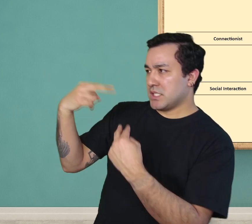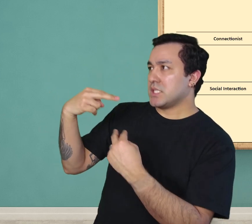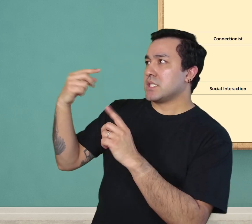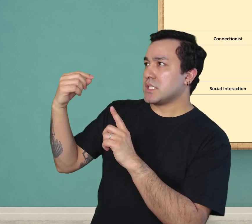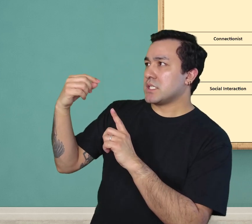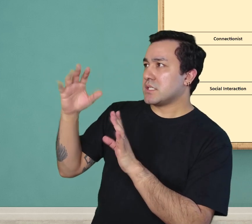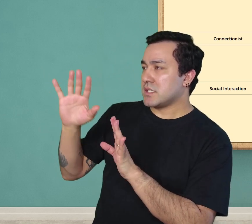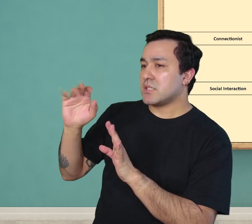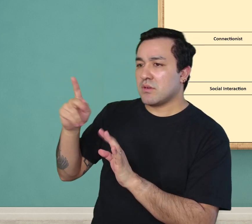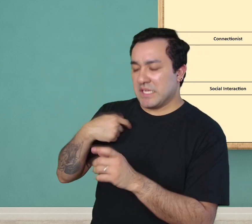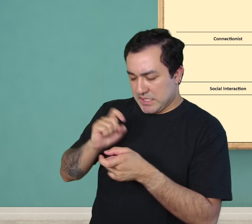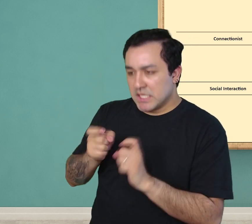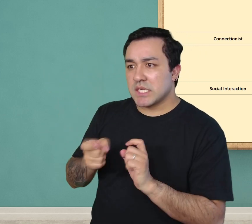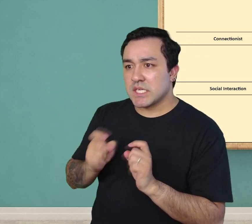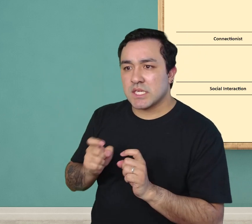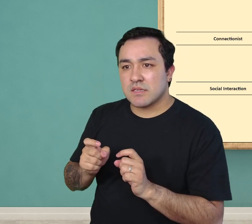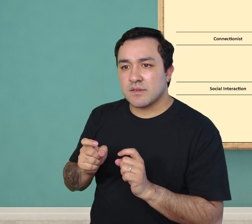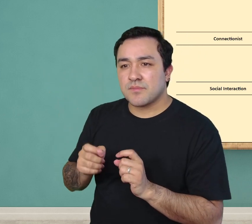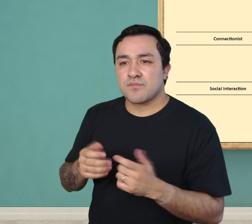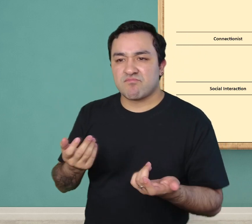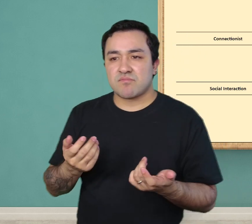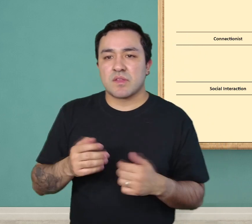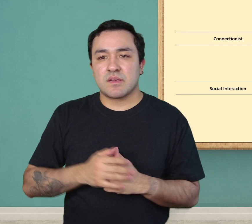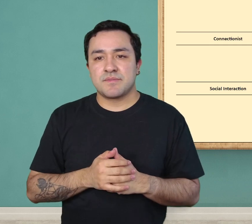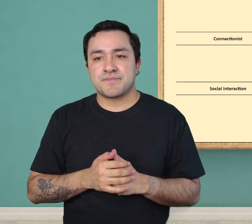being scolded, they may adjust their production.